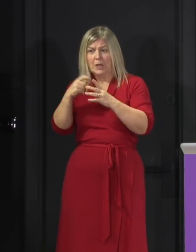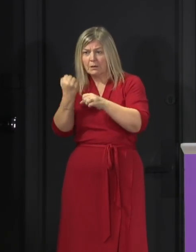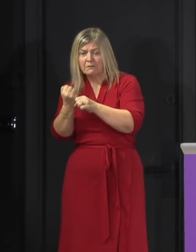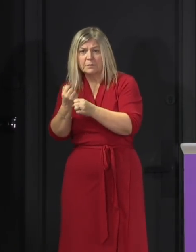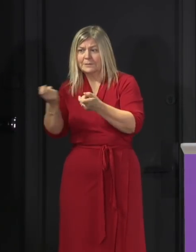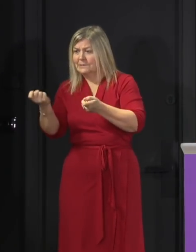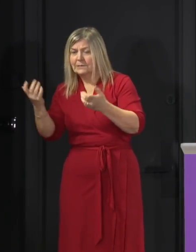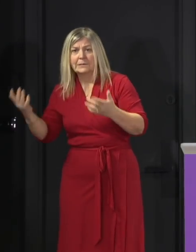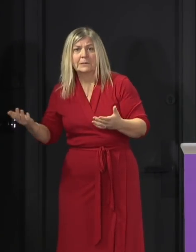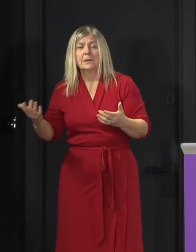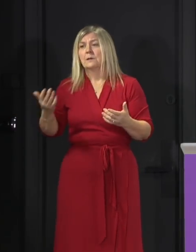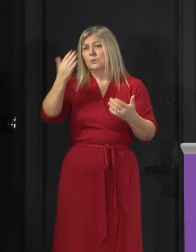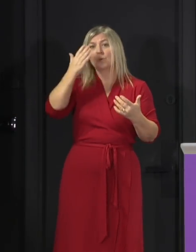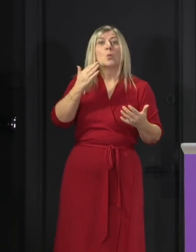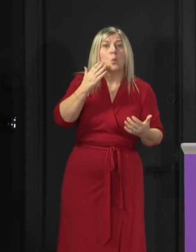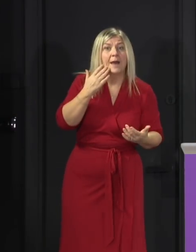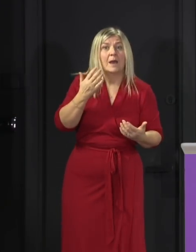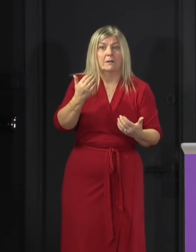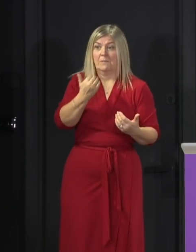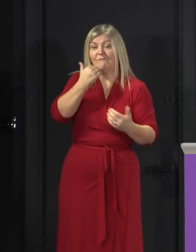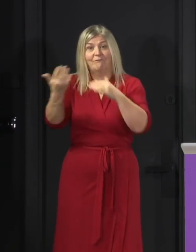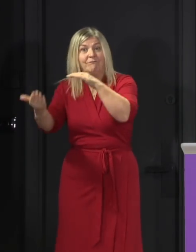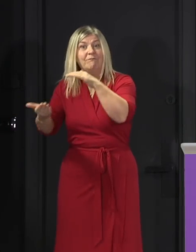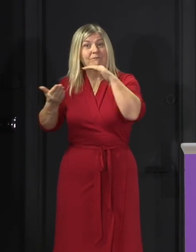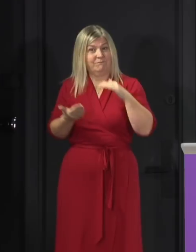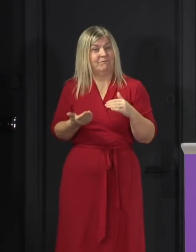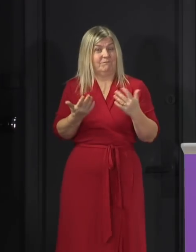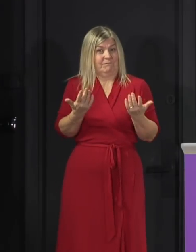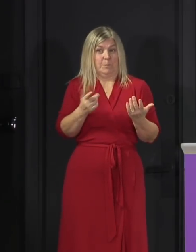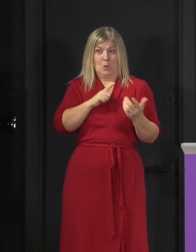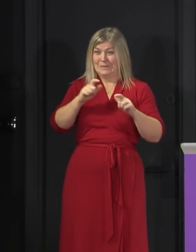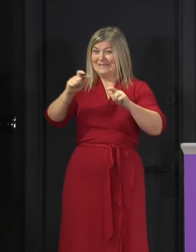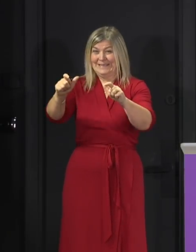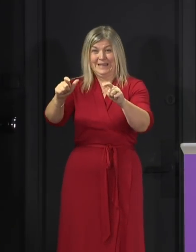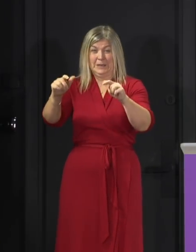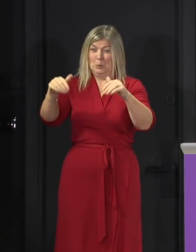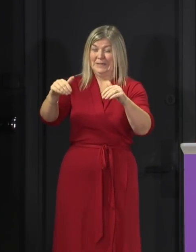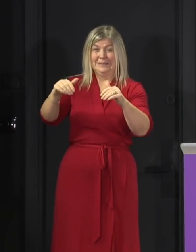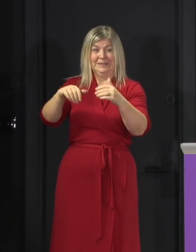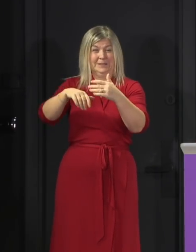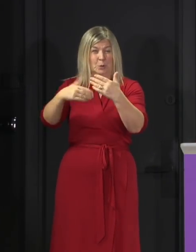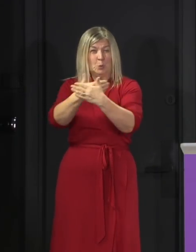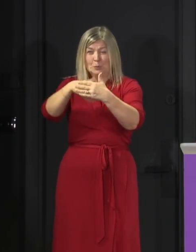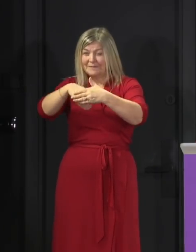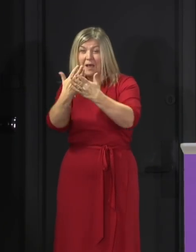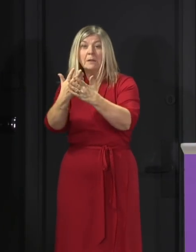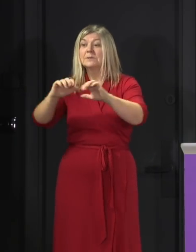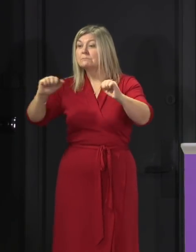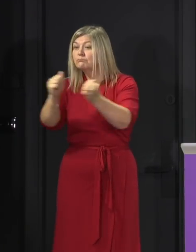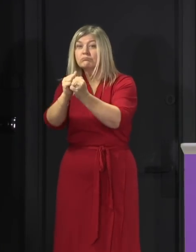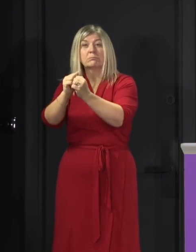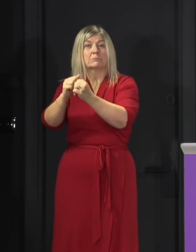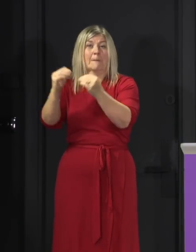vaccine that we will have when, because we're still waiting on other vaccines being authorised, and we're still obviously dependent on